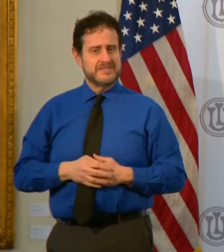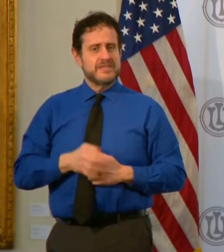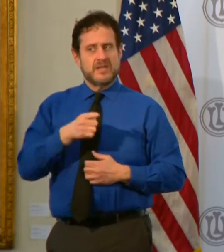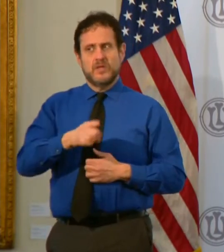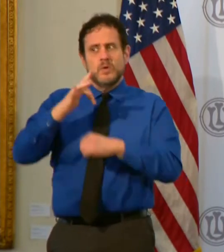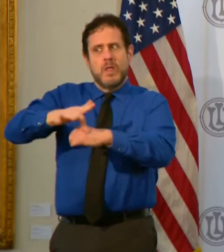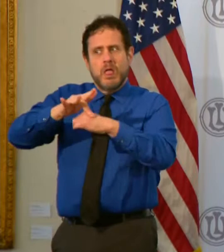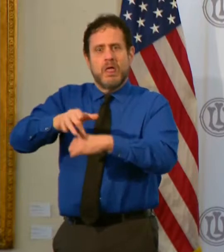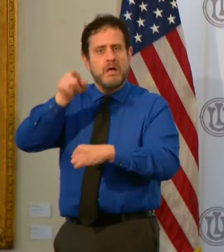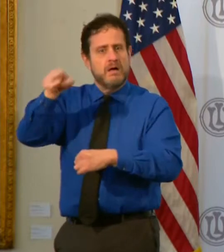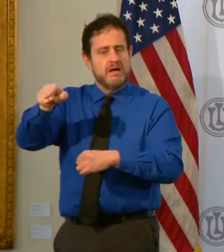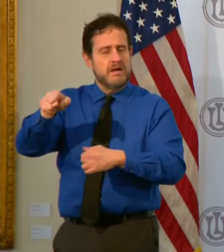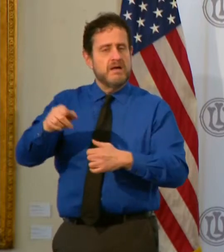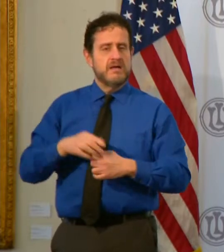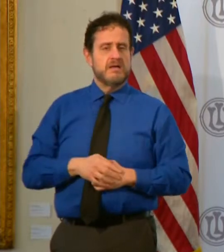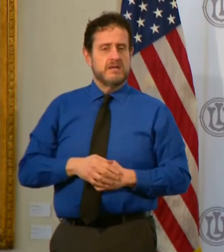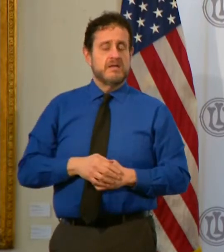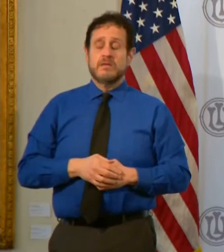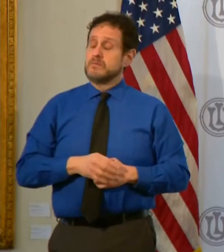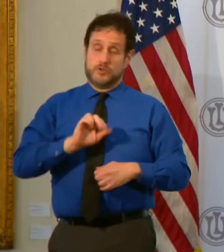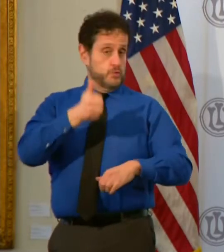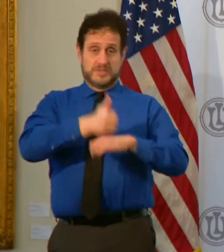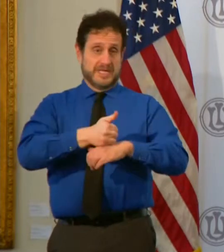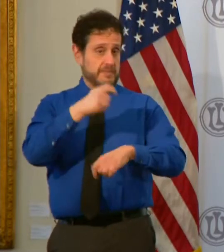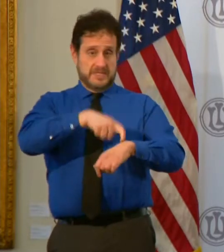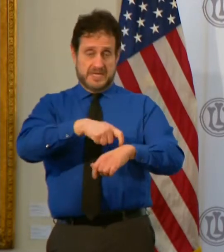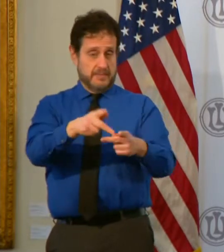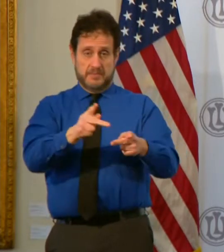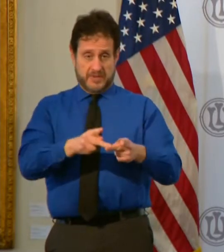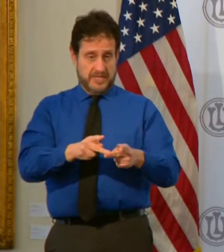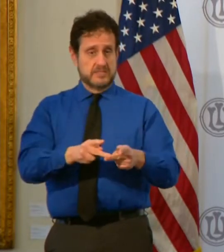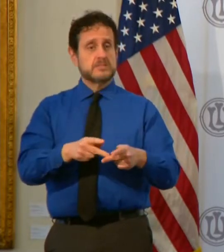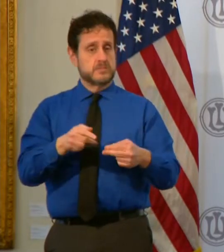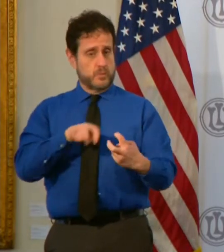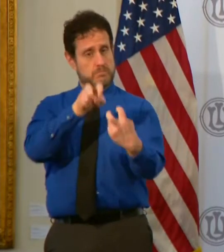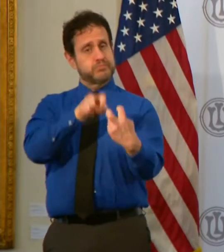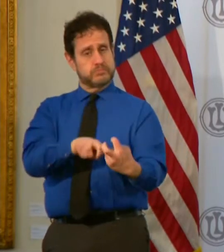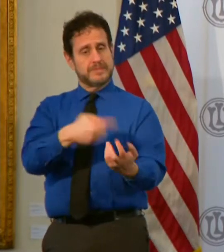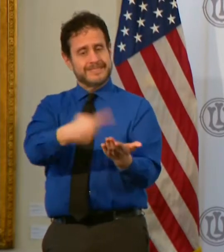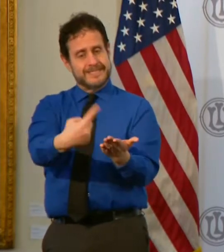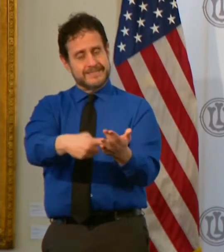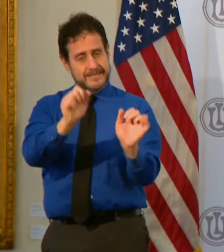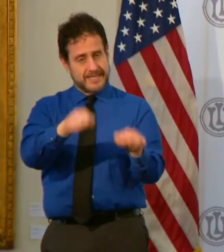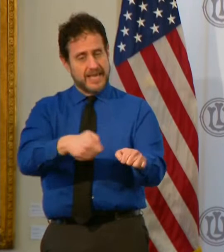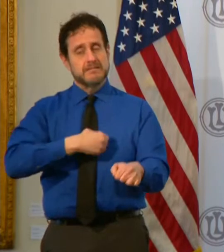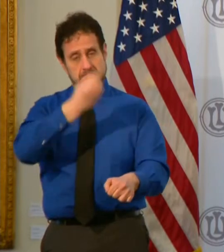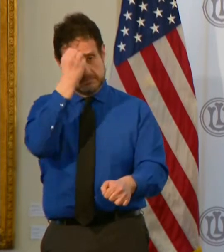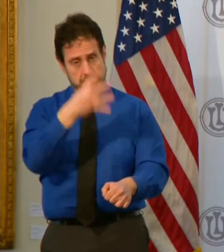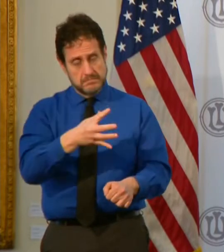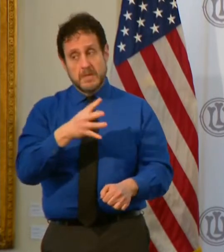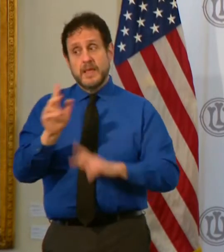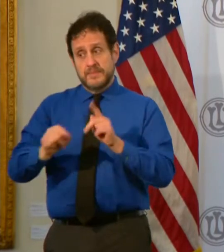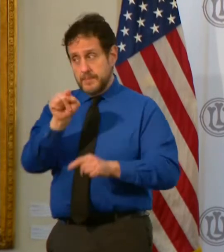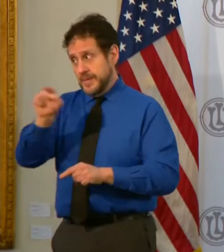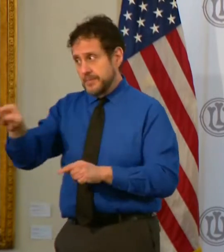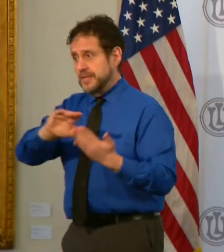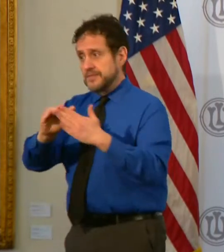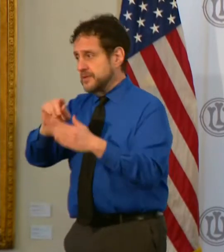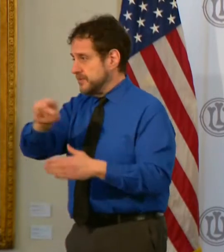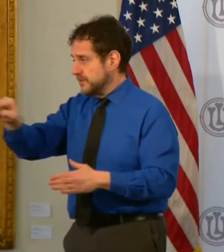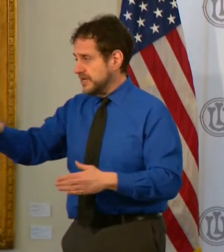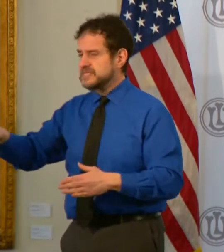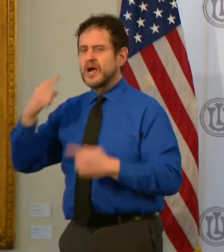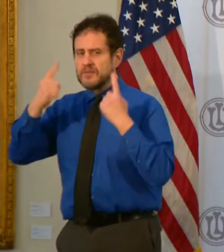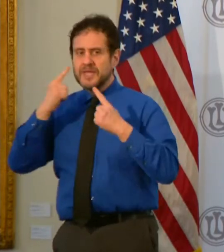You say the time and the place, we can talk about it. Because I will tell you that that's what is on the minds that are pressing folks right